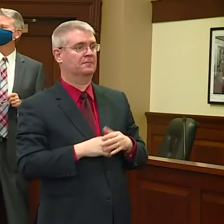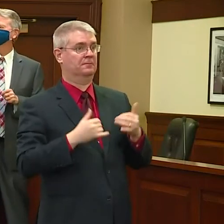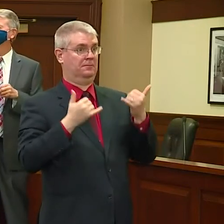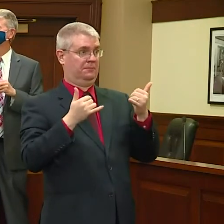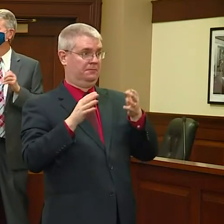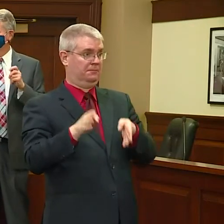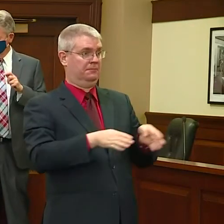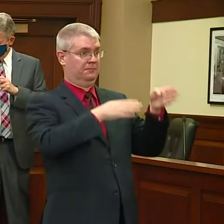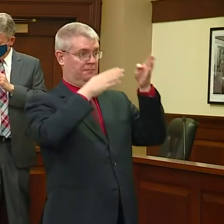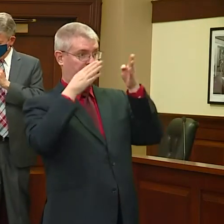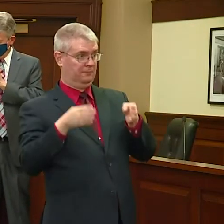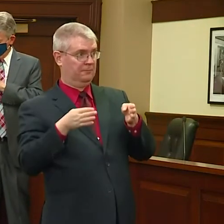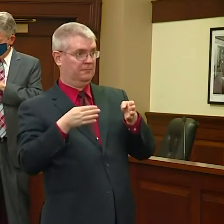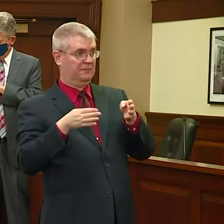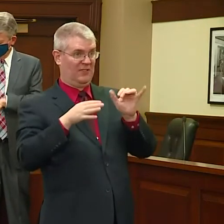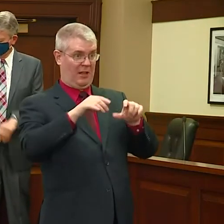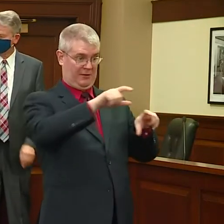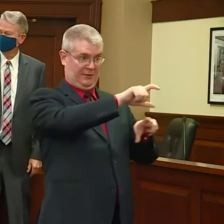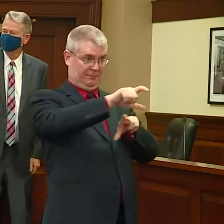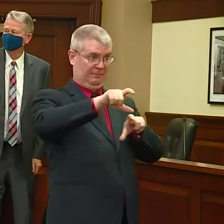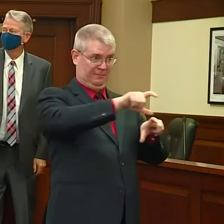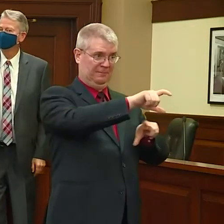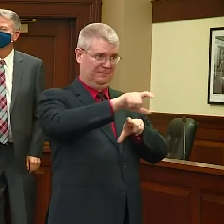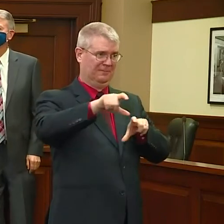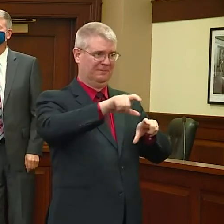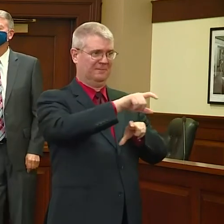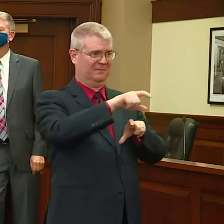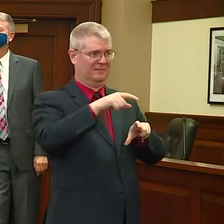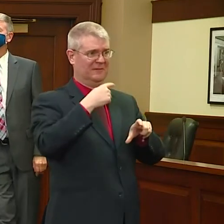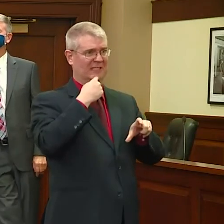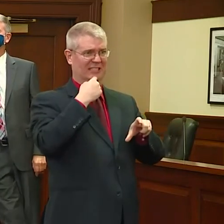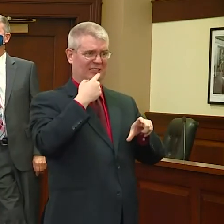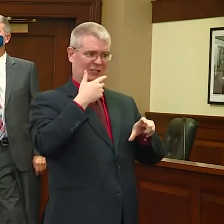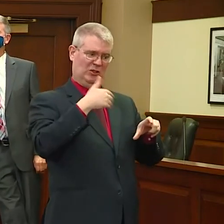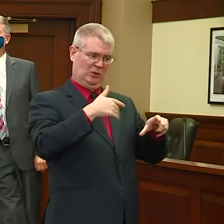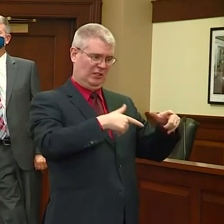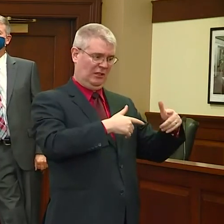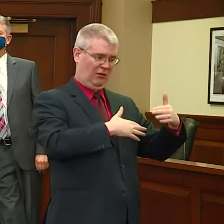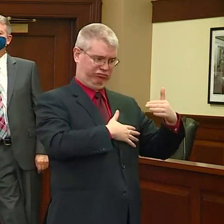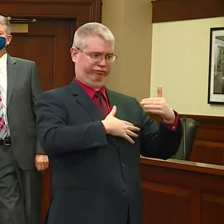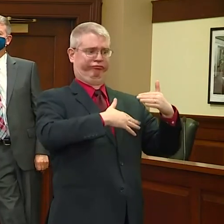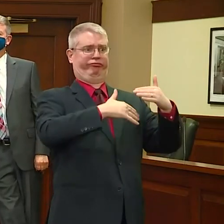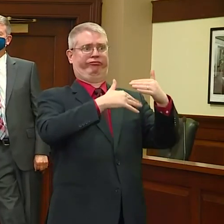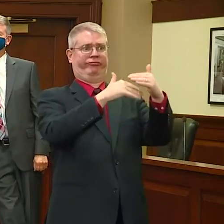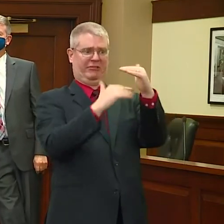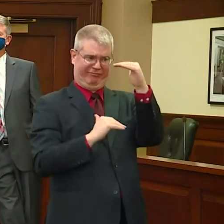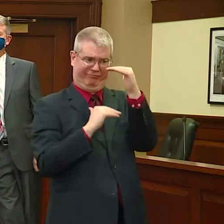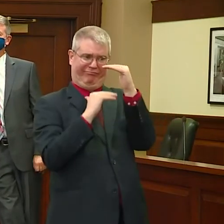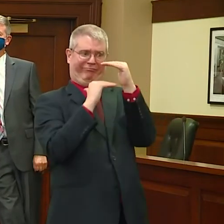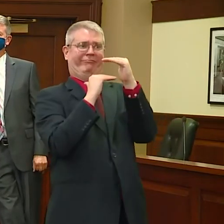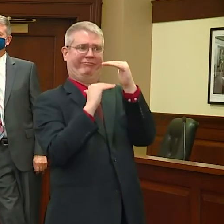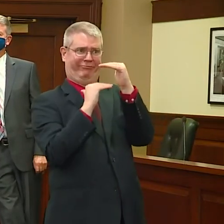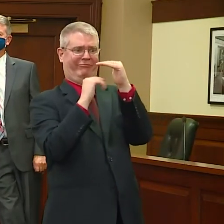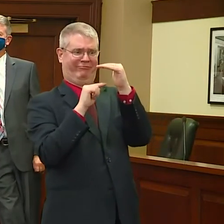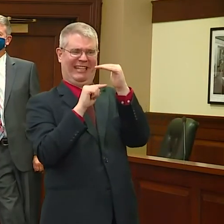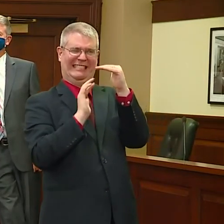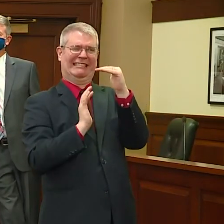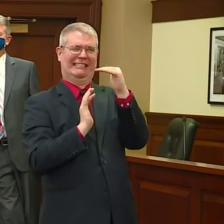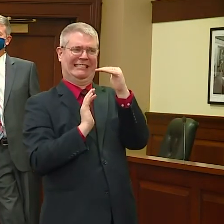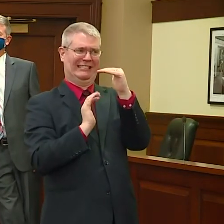we're struggling, and we are very concerned about the rising number. This data shows new admissions on a